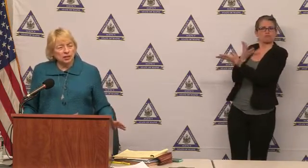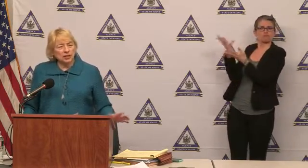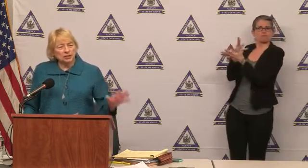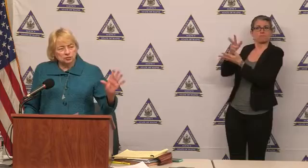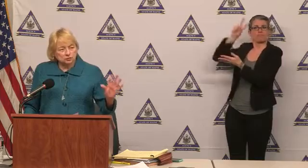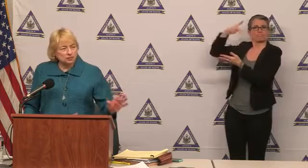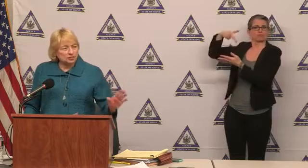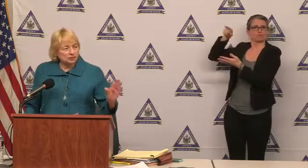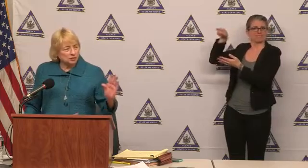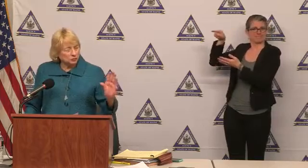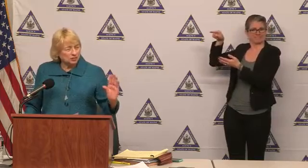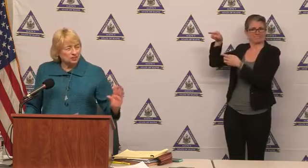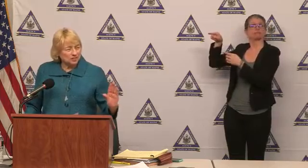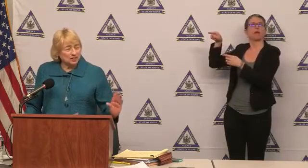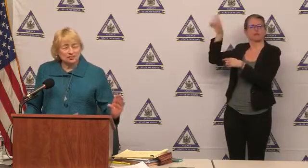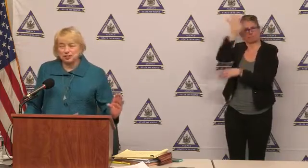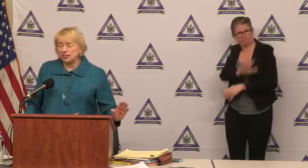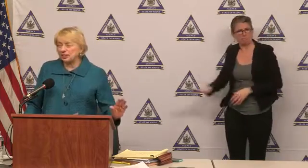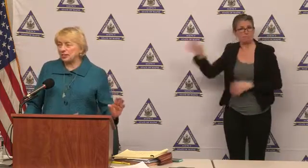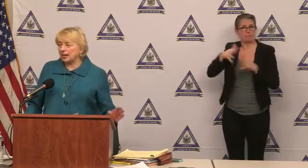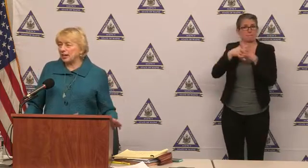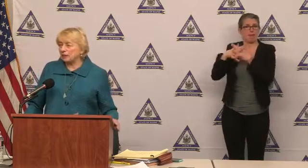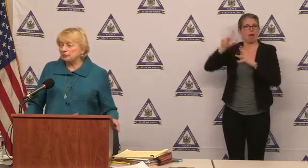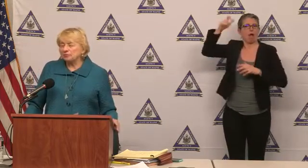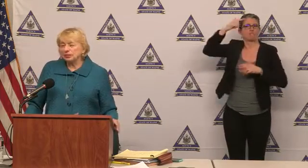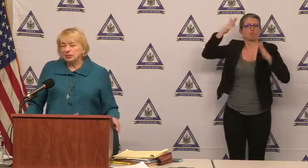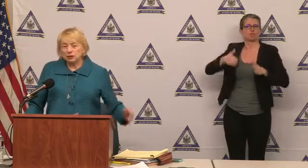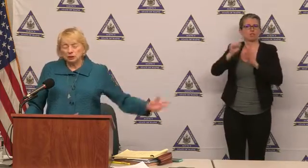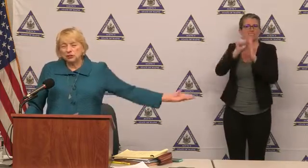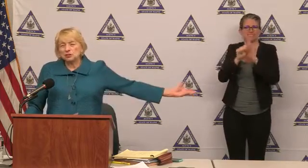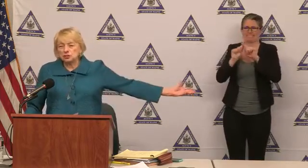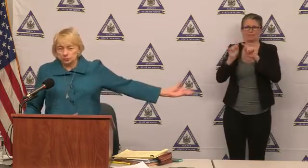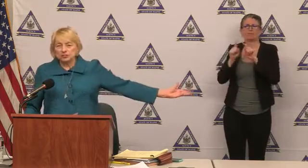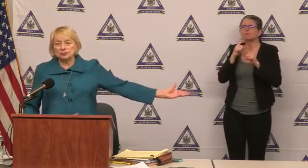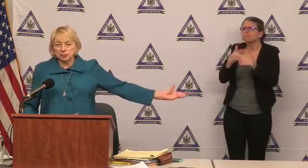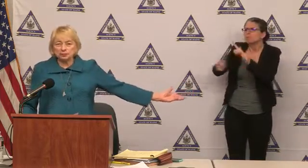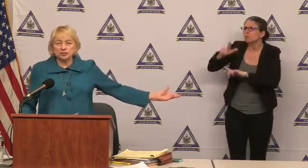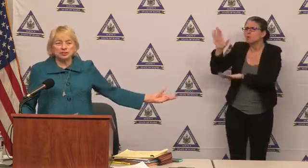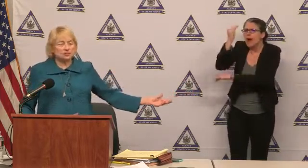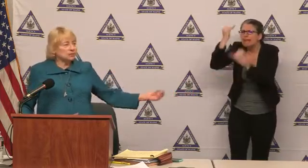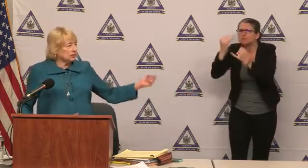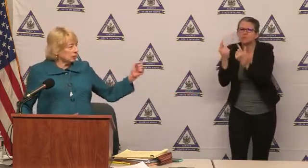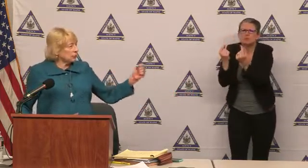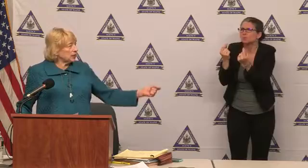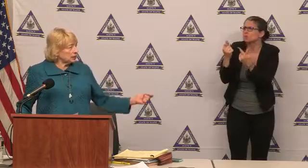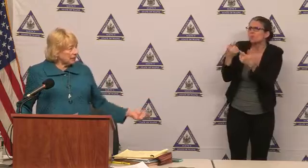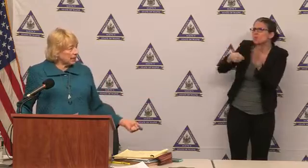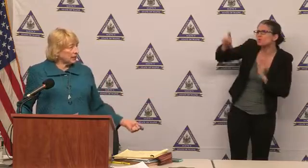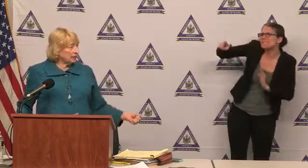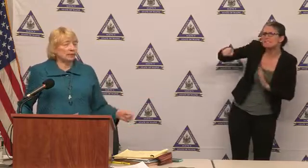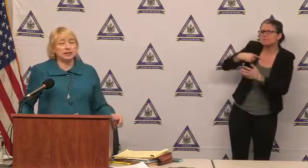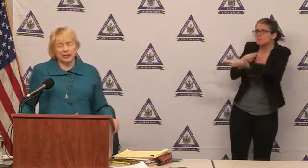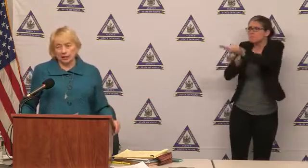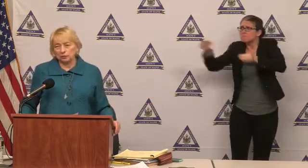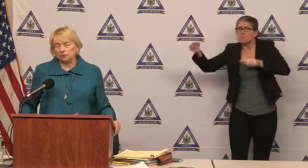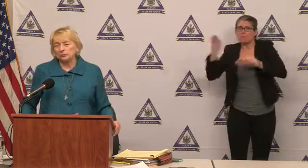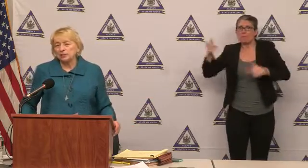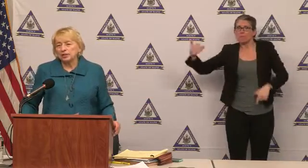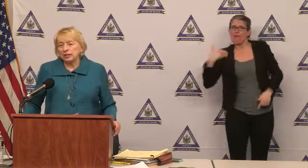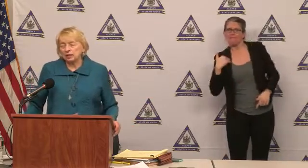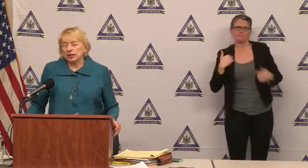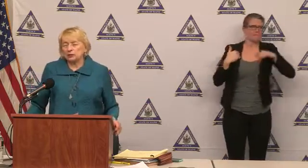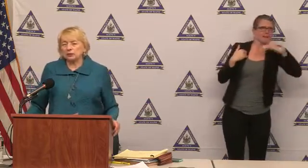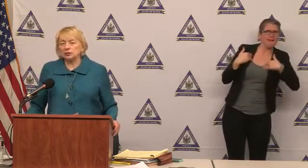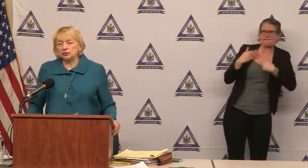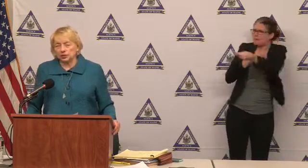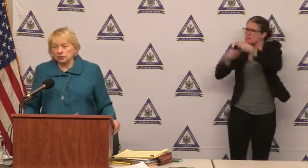on the line and stressing what the states need now, including the shipments of PPEs that we are getting now